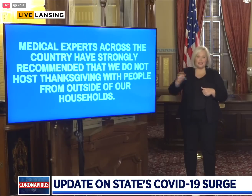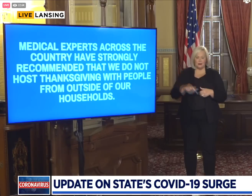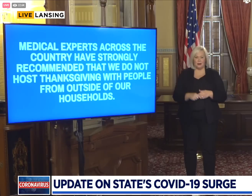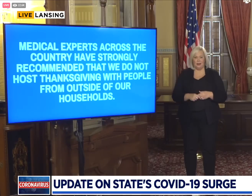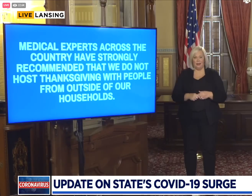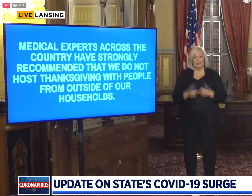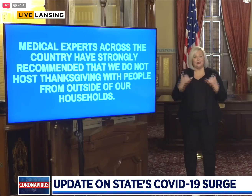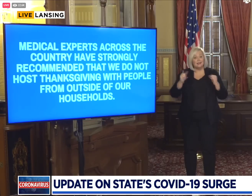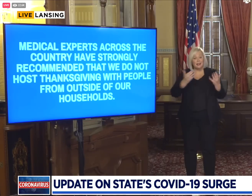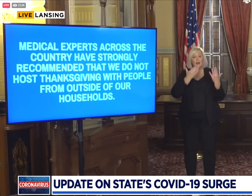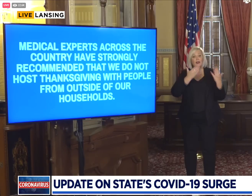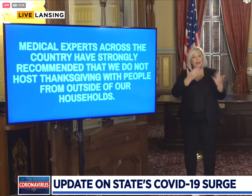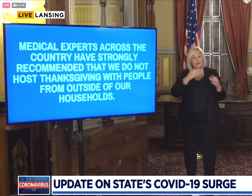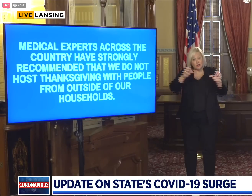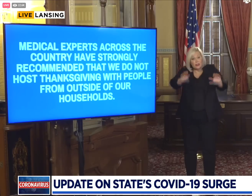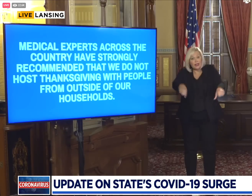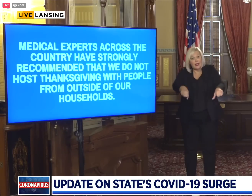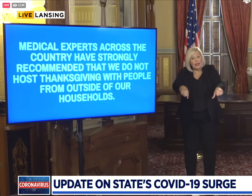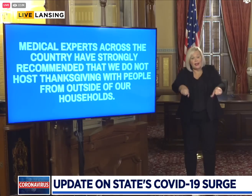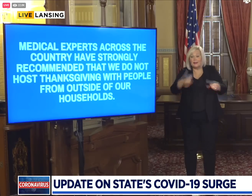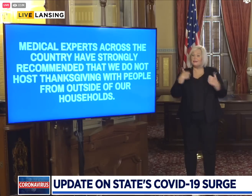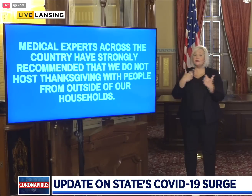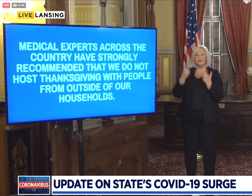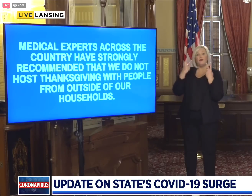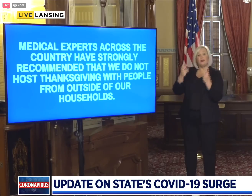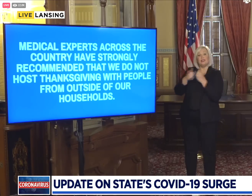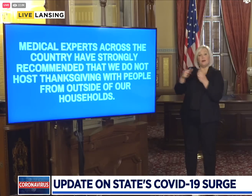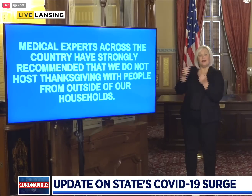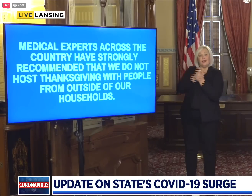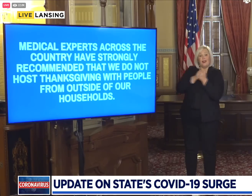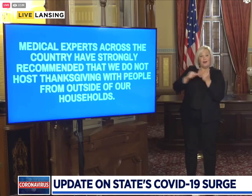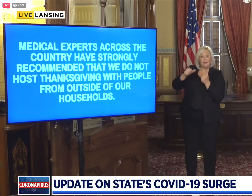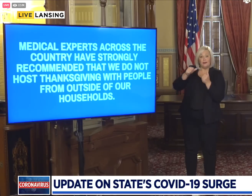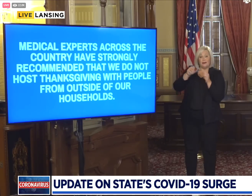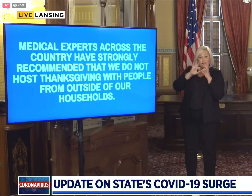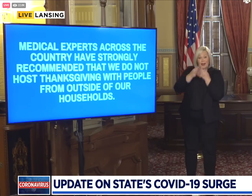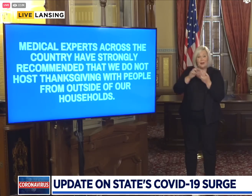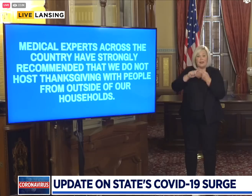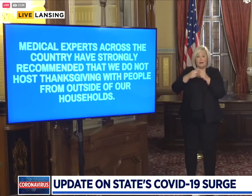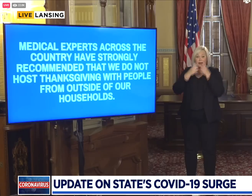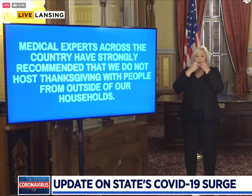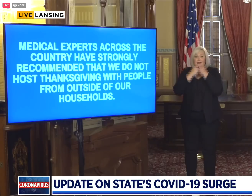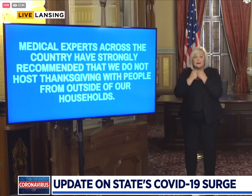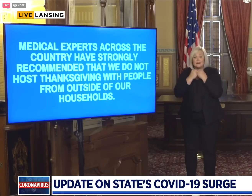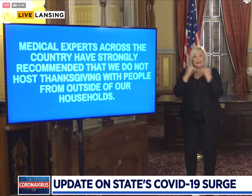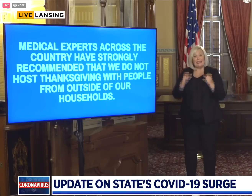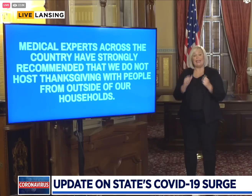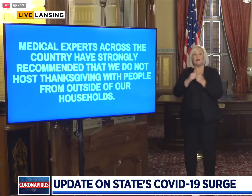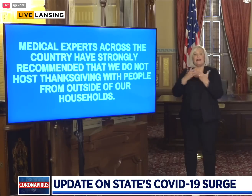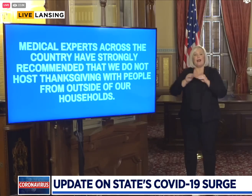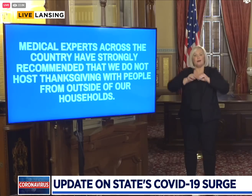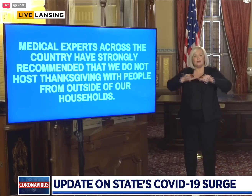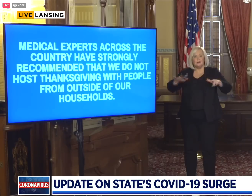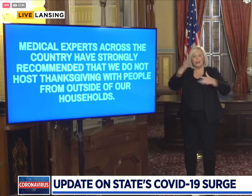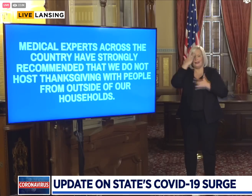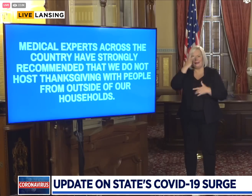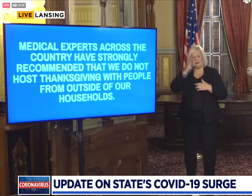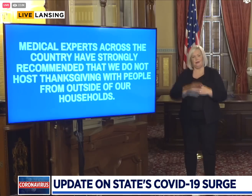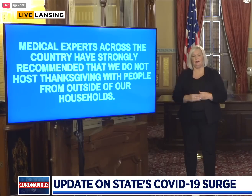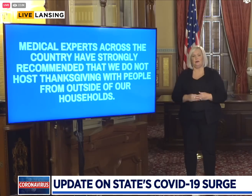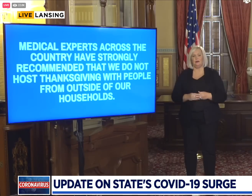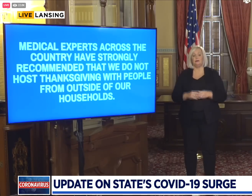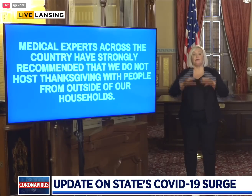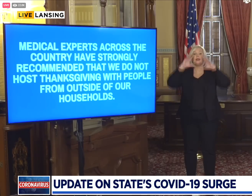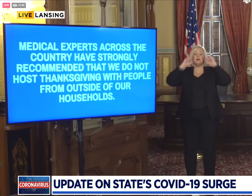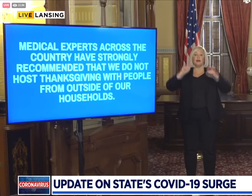thanks and talk to our loved ones without putting one another in danger. As President Kennedy said in his